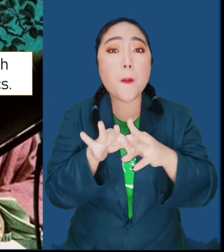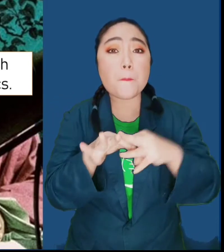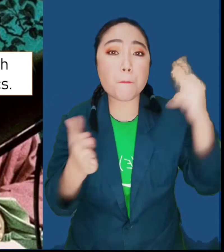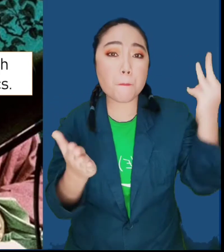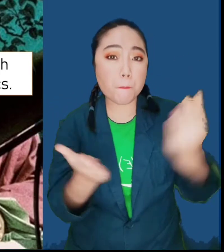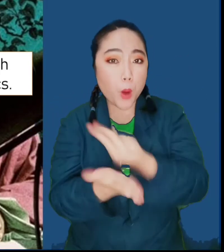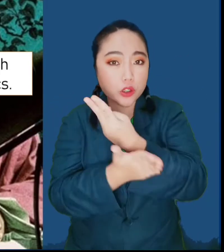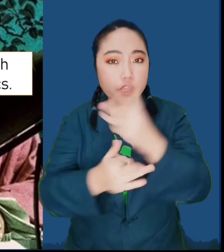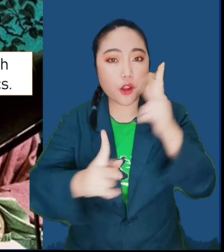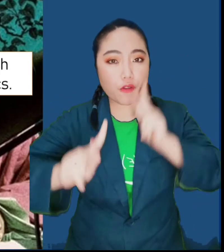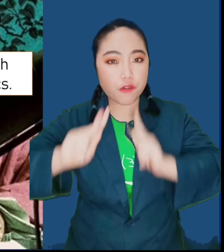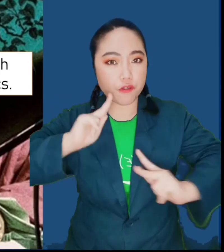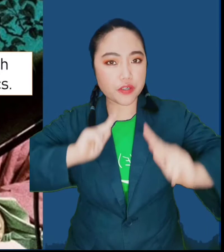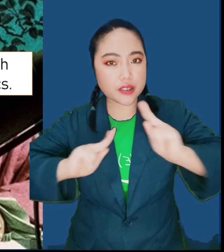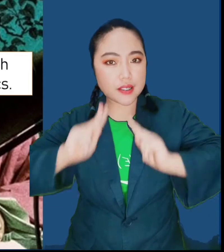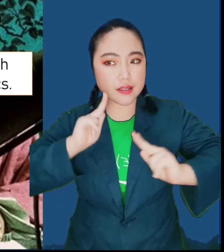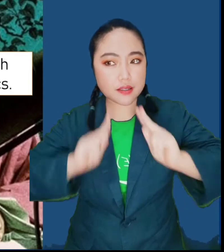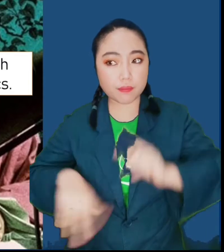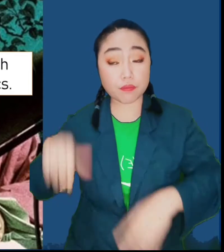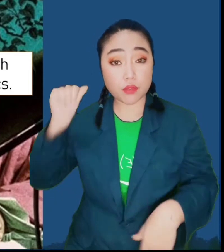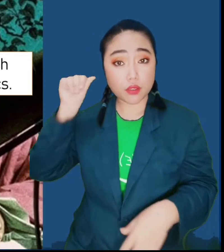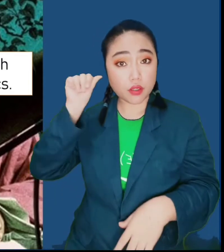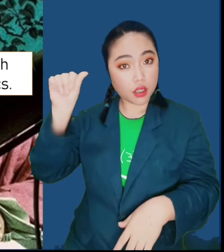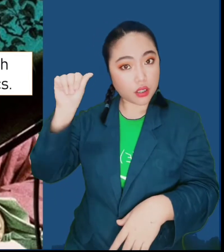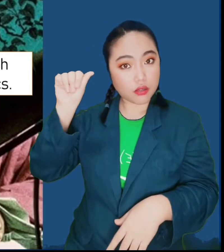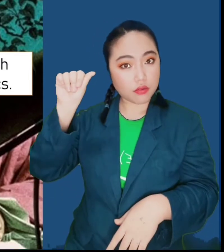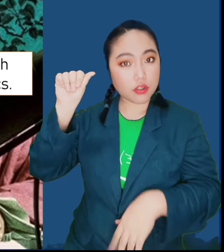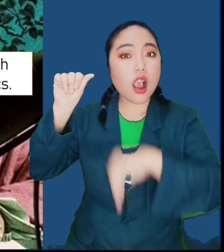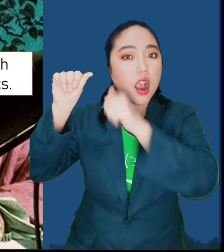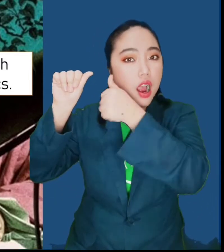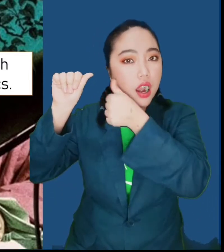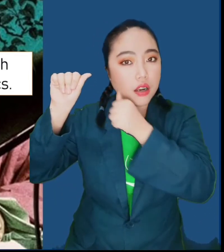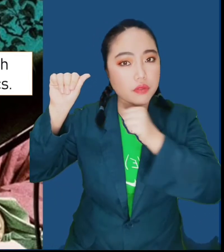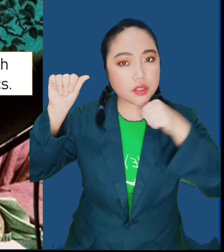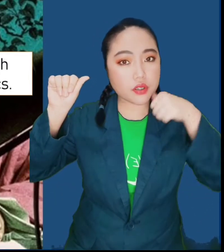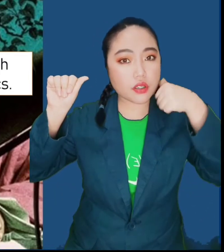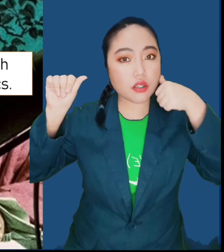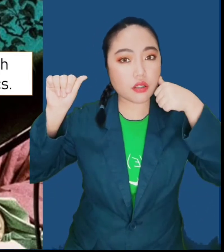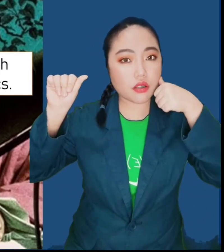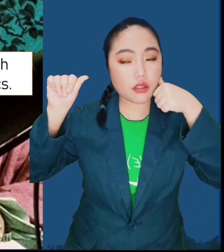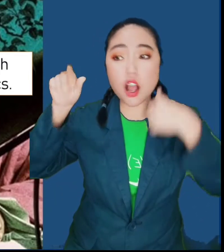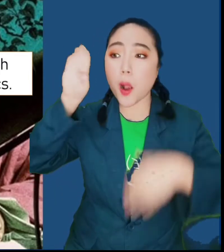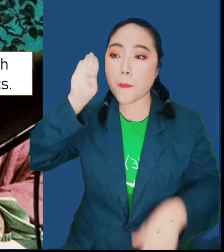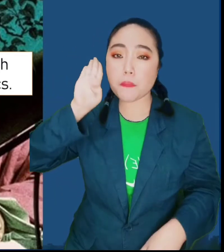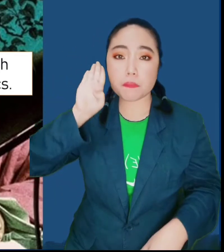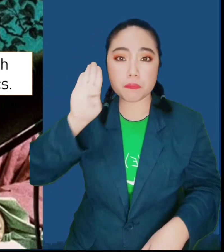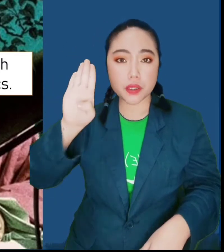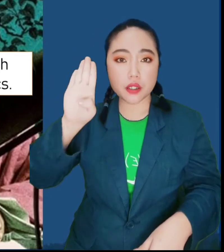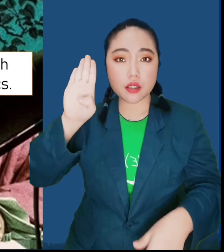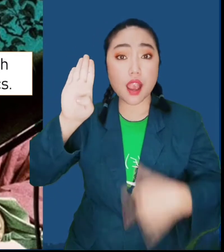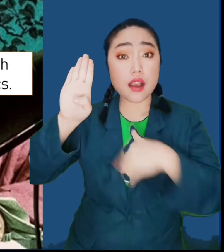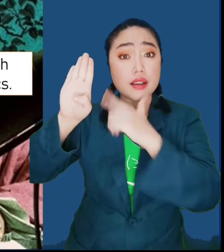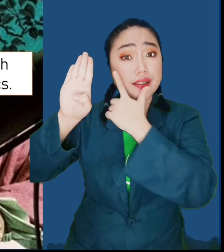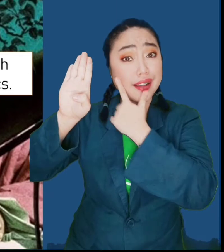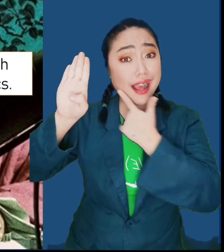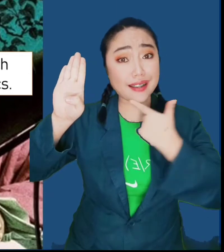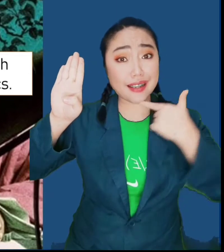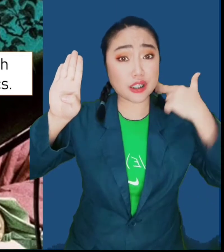modern physics. A. Aristotle. B.